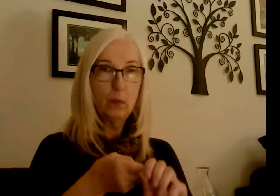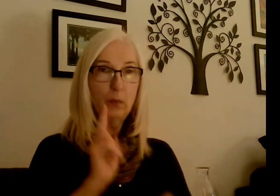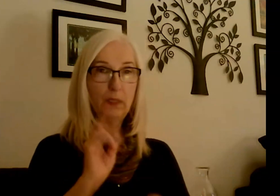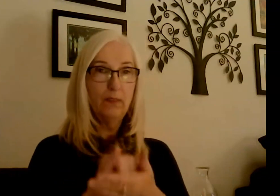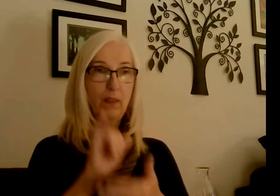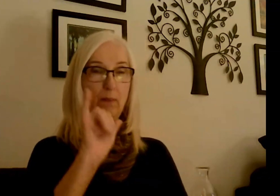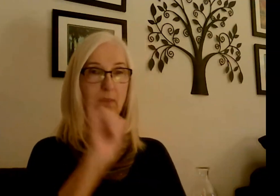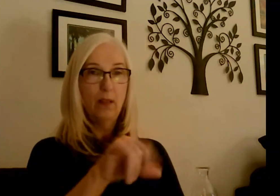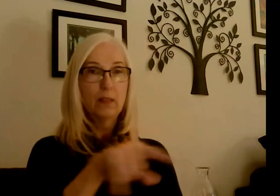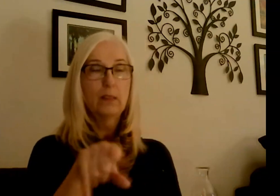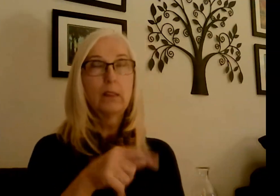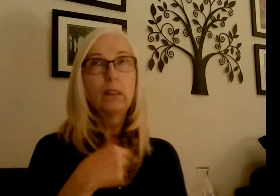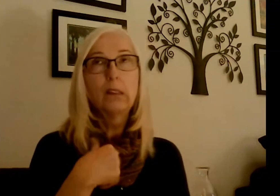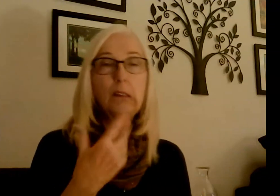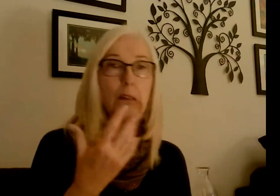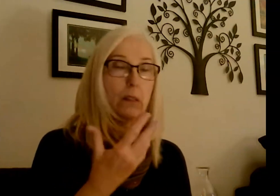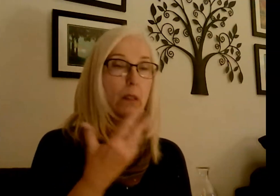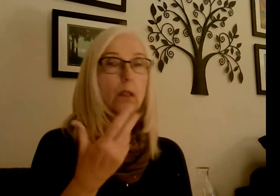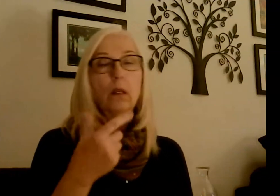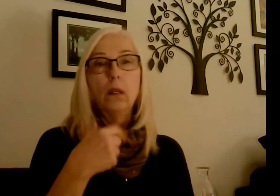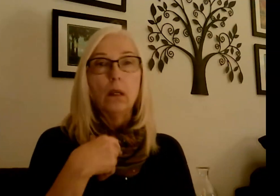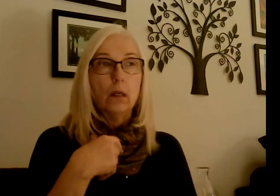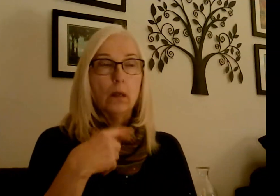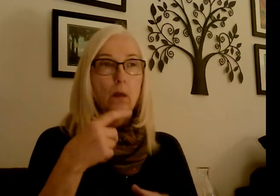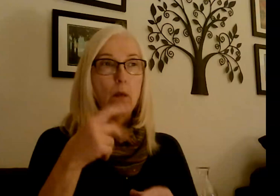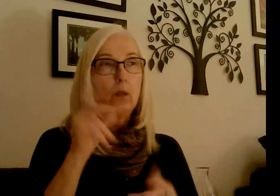Just anything, like ice cream. I quit everything, basically.